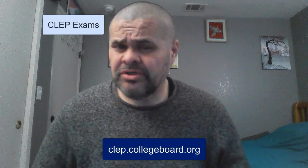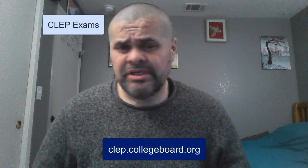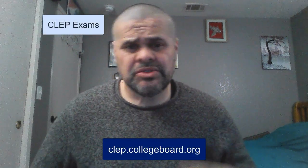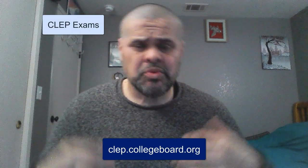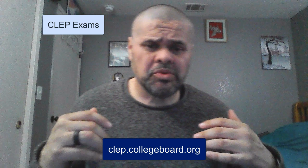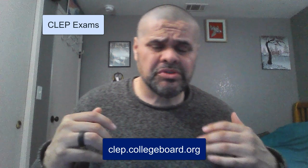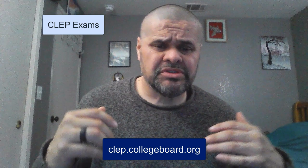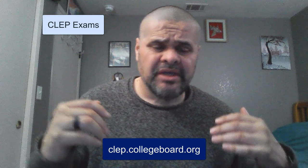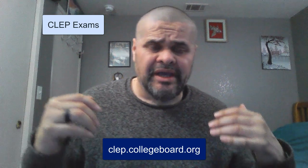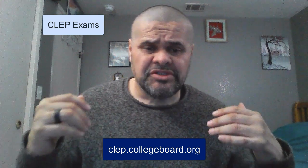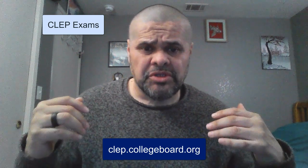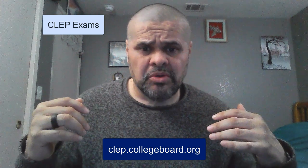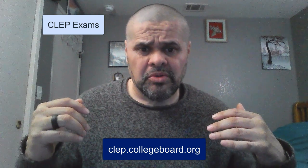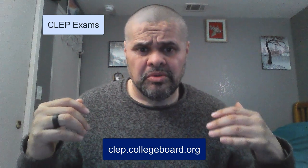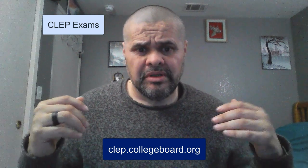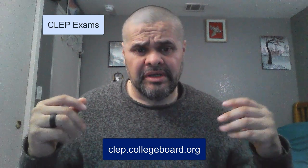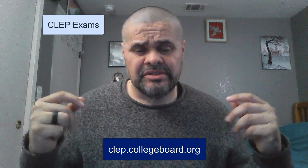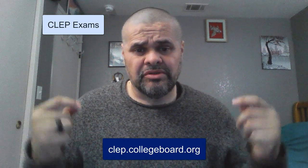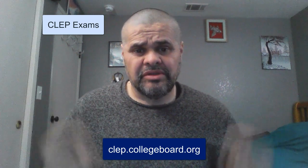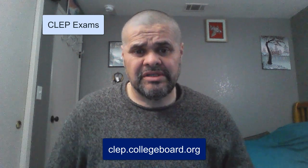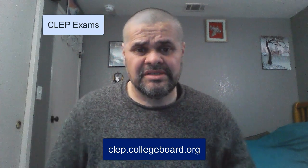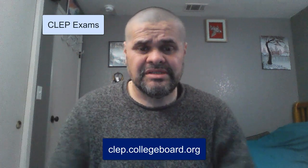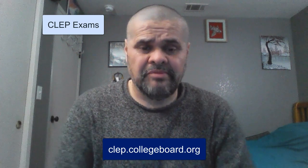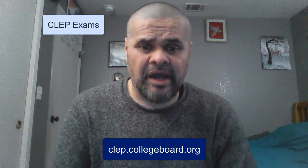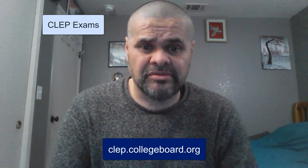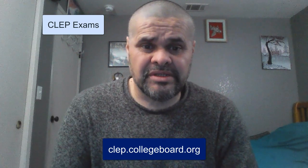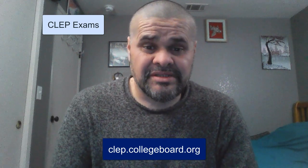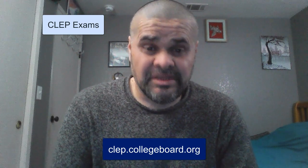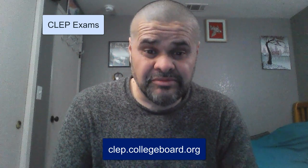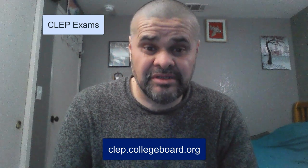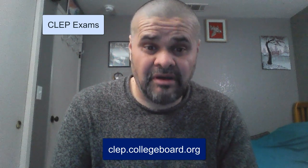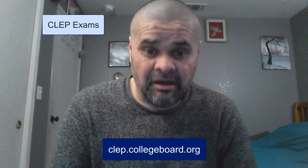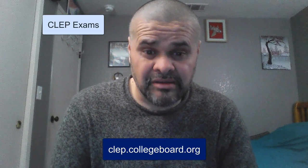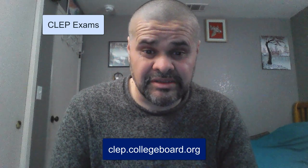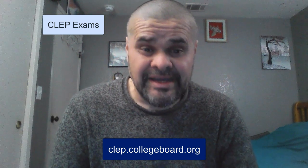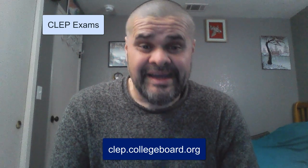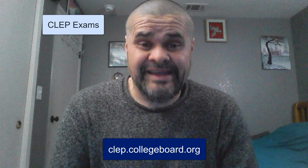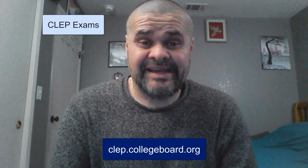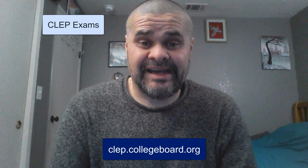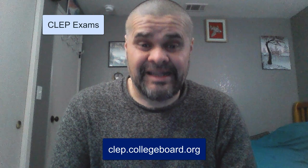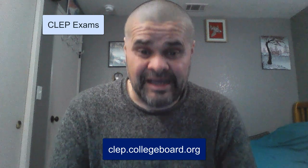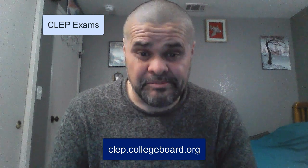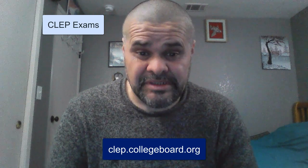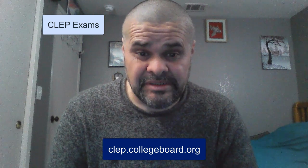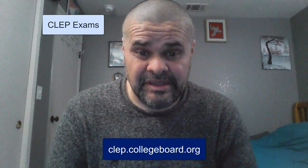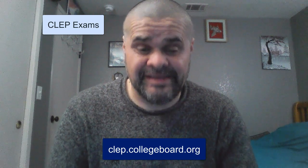trade schools, and so this is about something called a CLEP